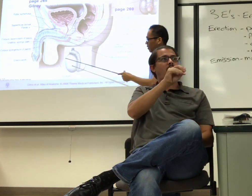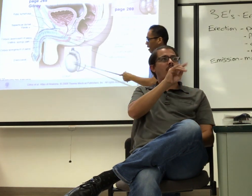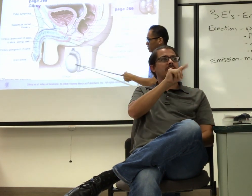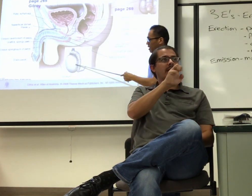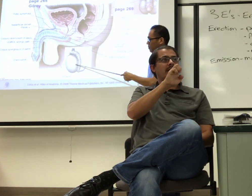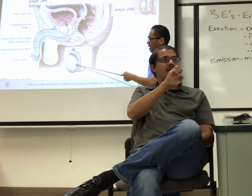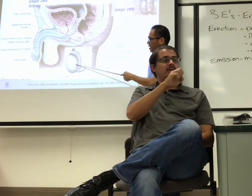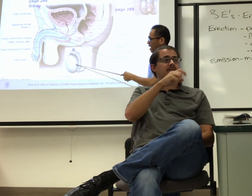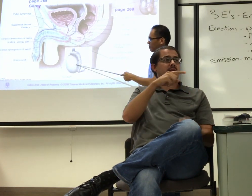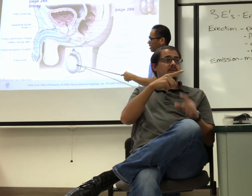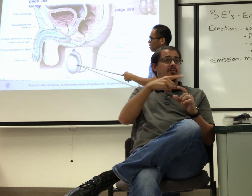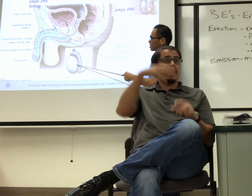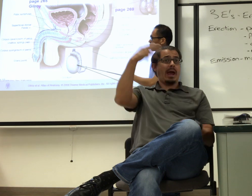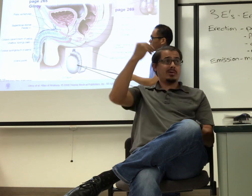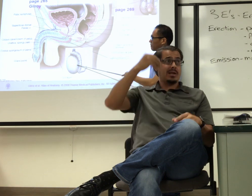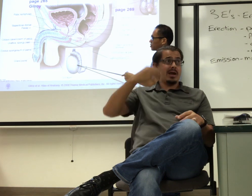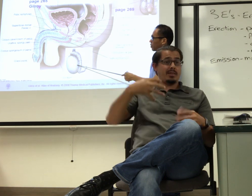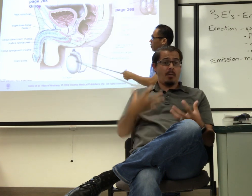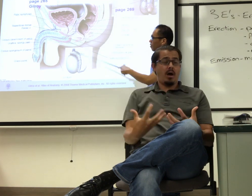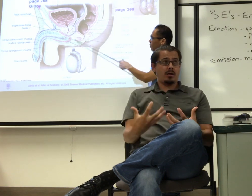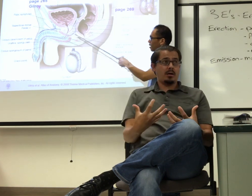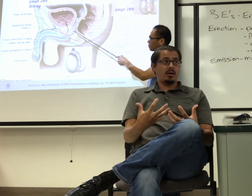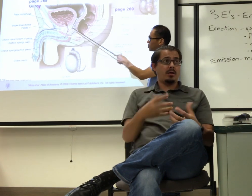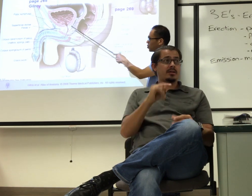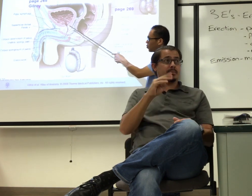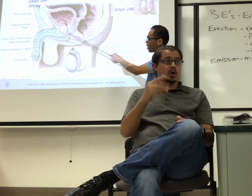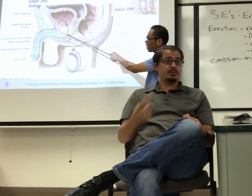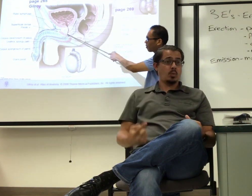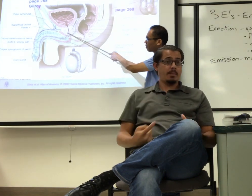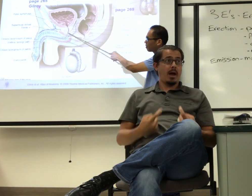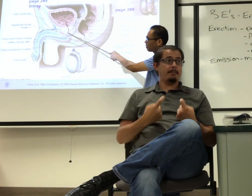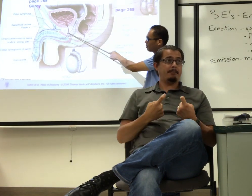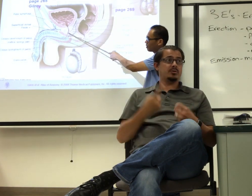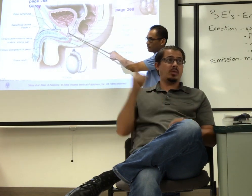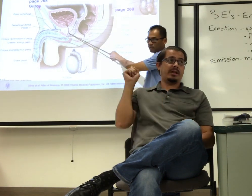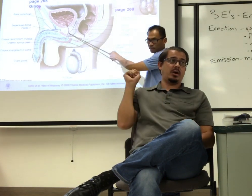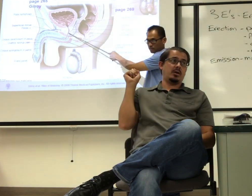from, you're outside the body cavity, the sperm have to swim all the way up to there.